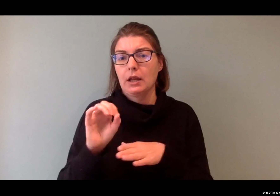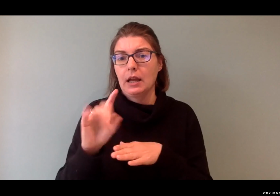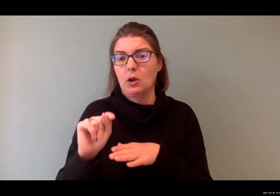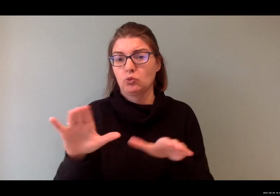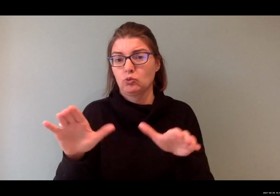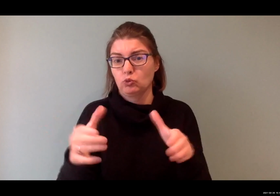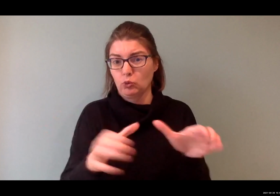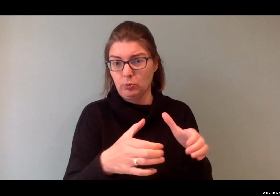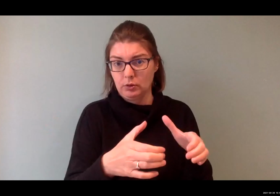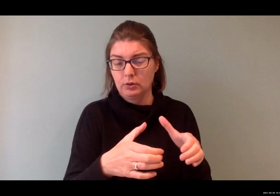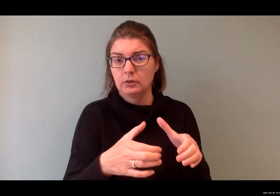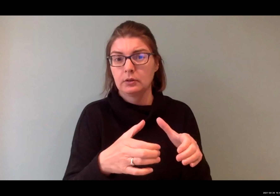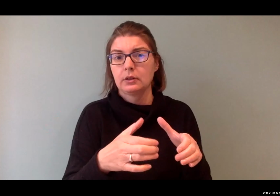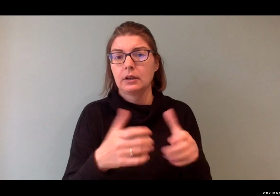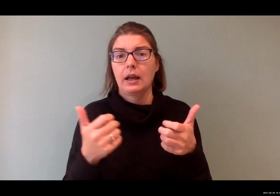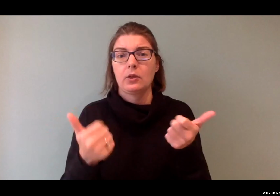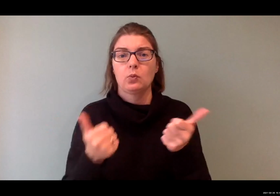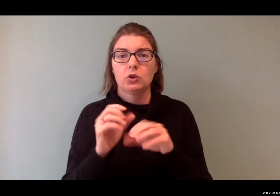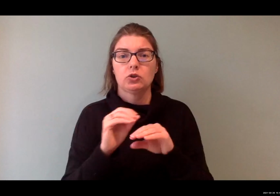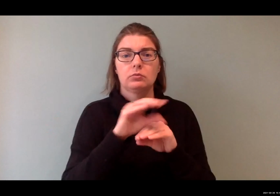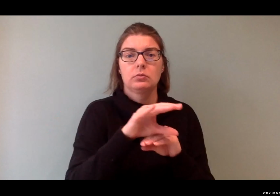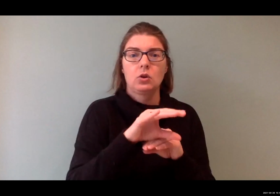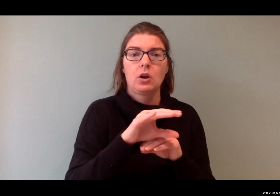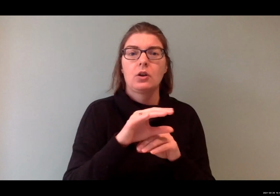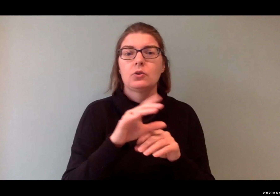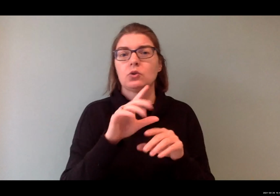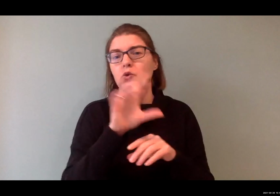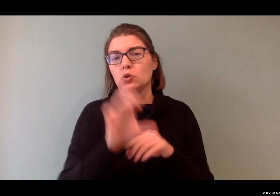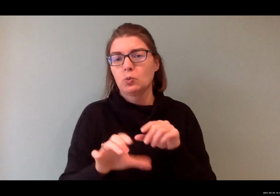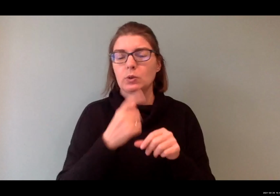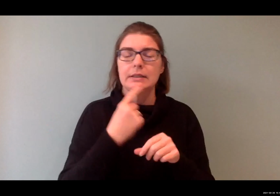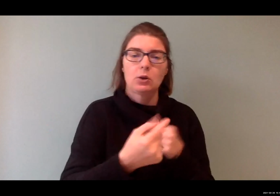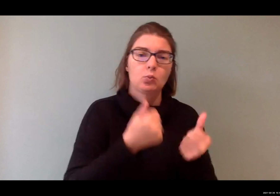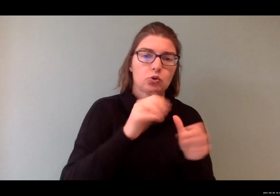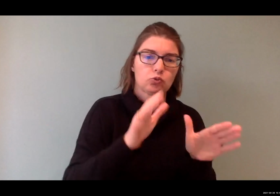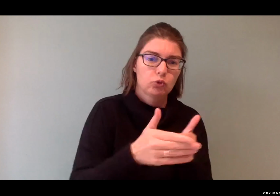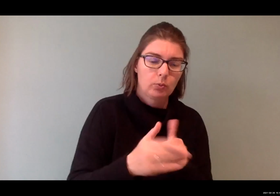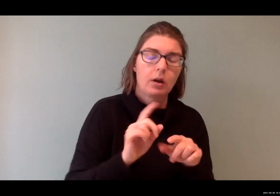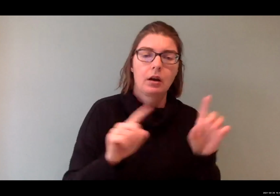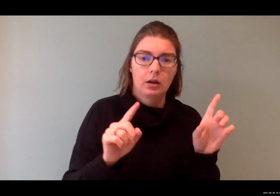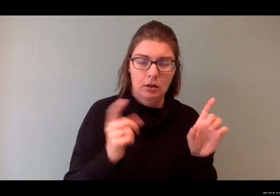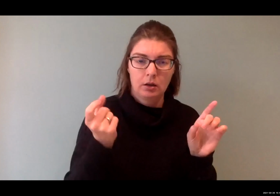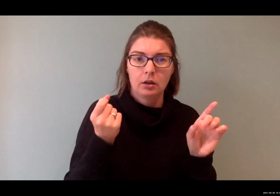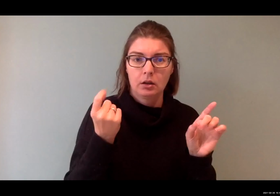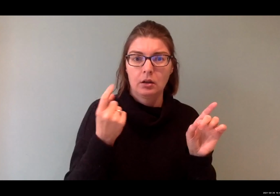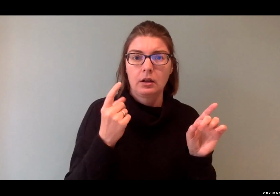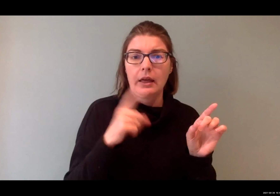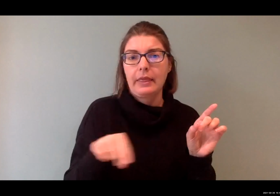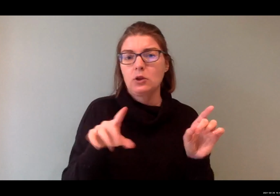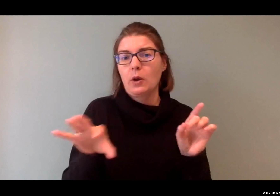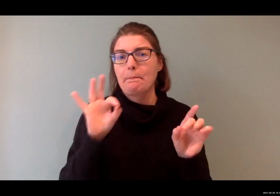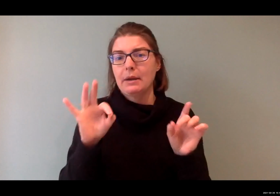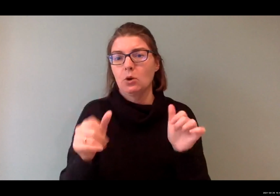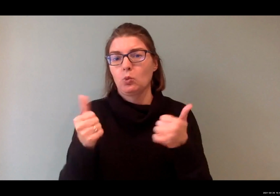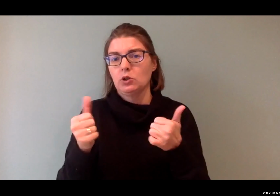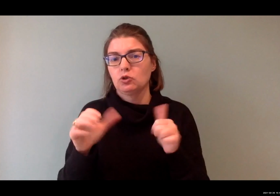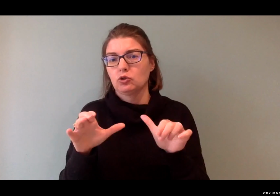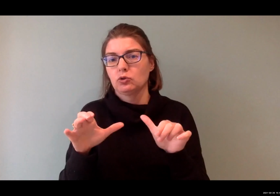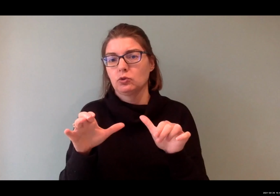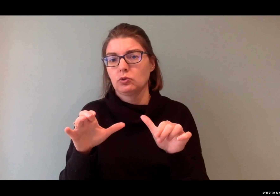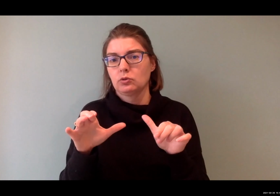group that you get put into, Zoom will tell you you're in breakout room 1, you're in breakout room 2, what have you. Just pick the breakout group that you're